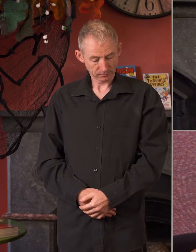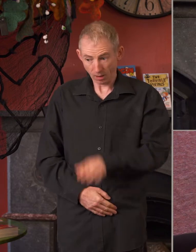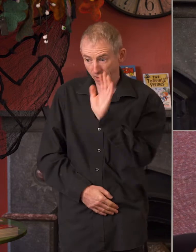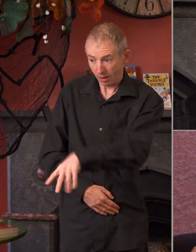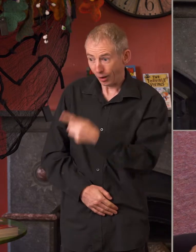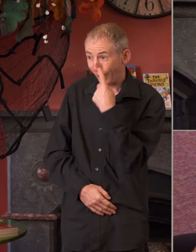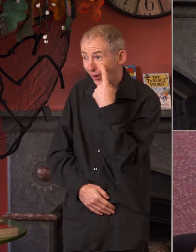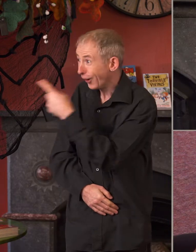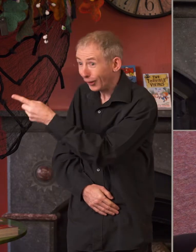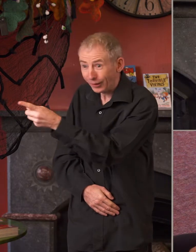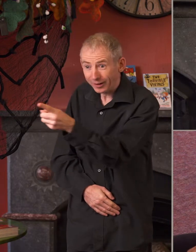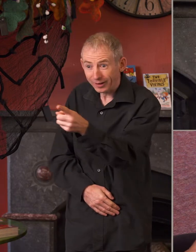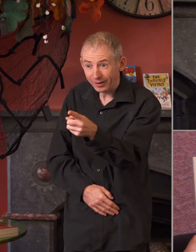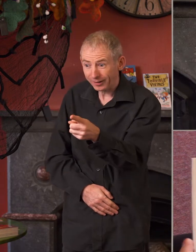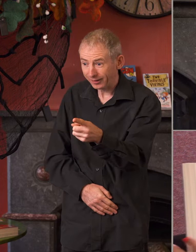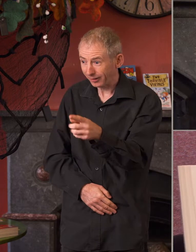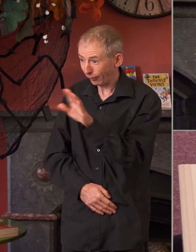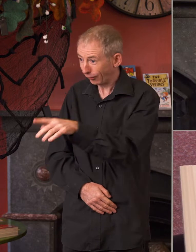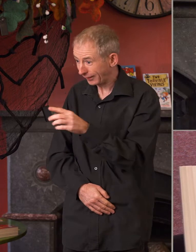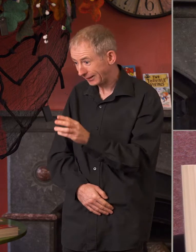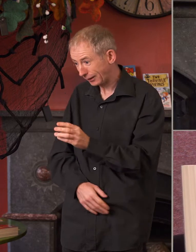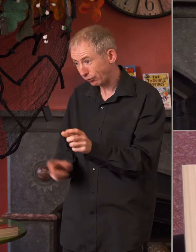Look, Little Crab.